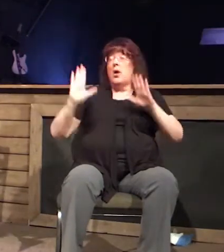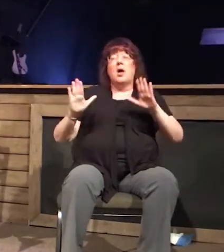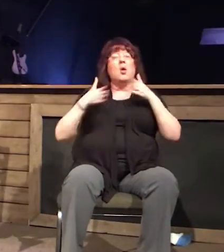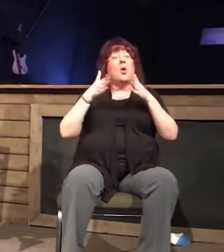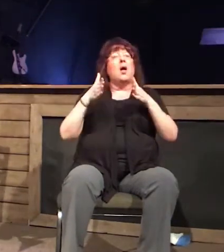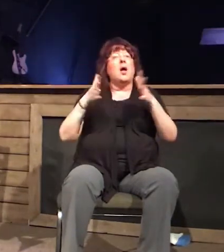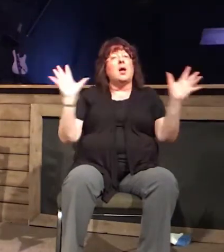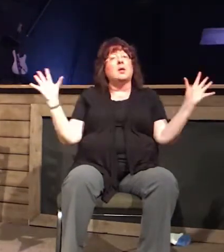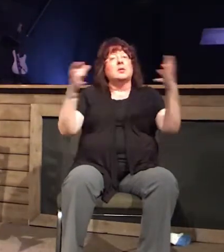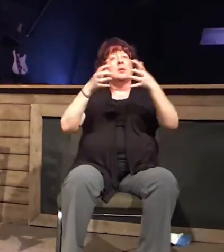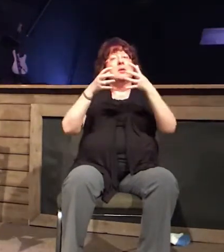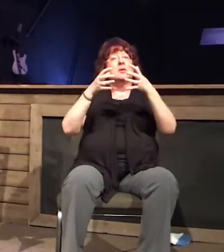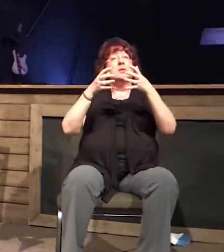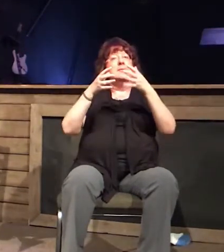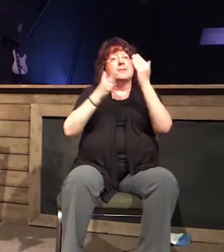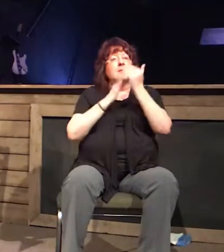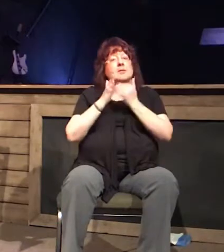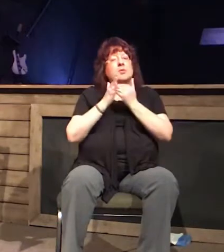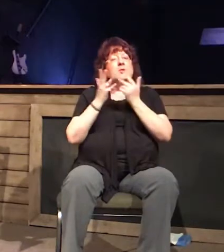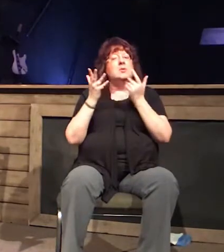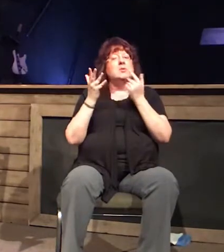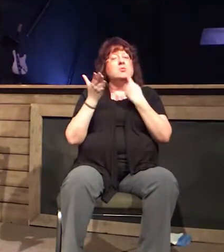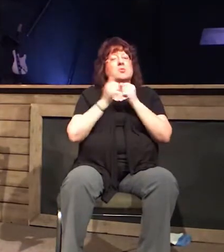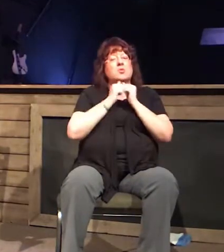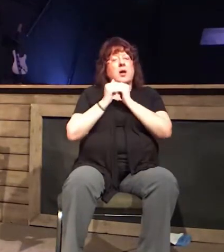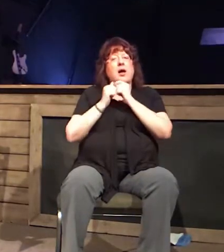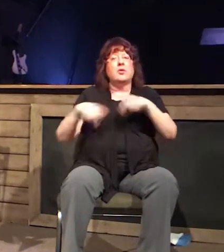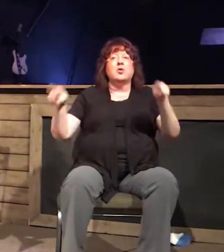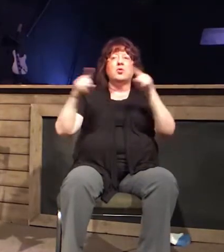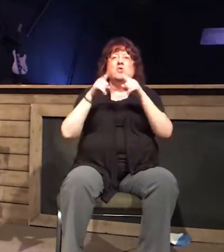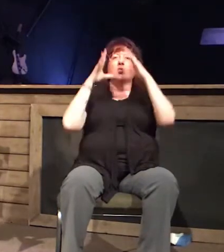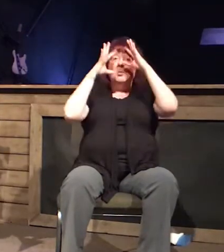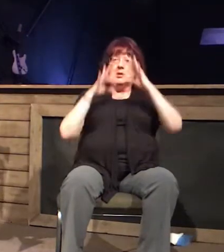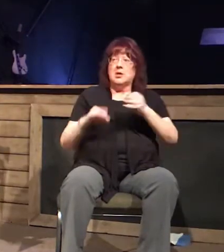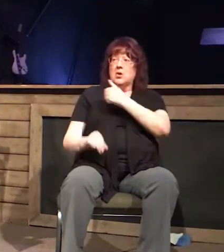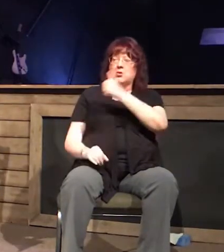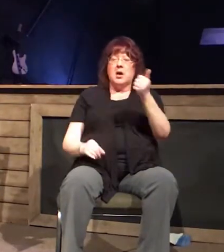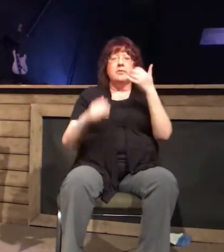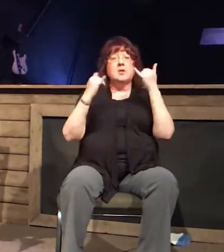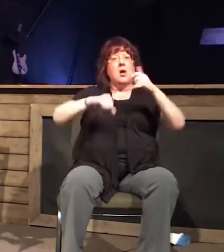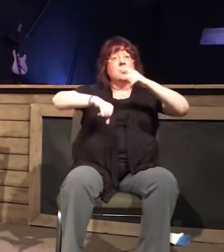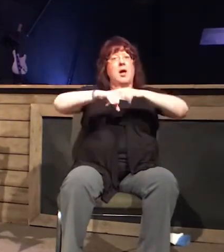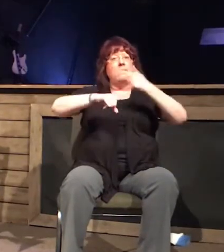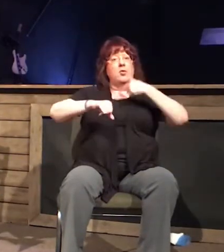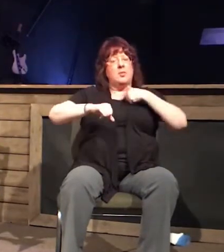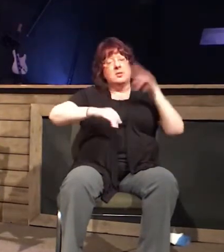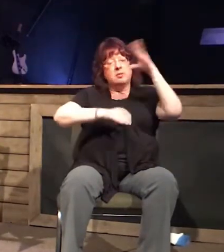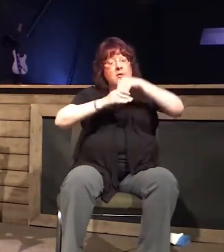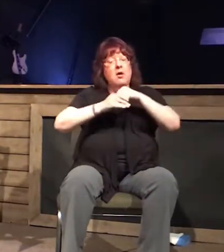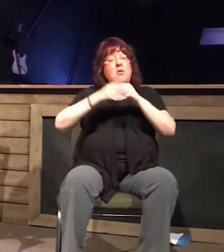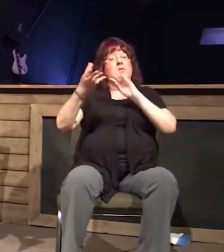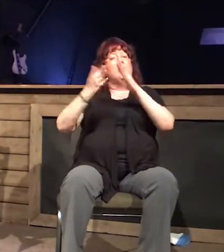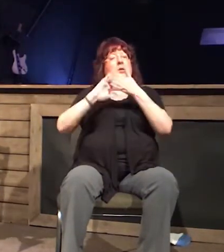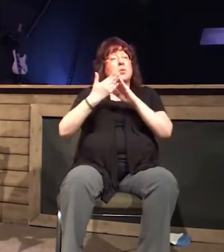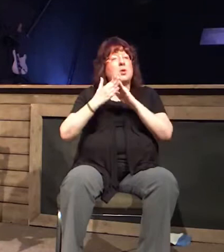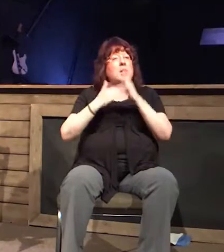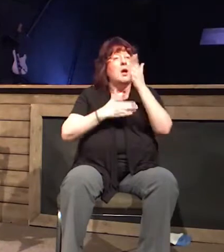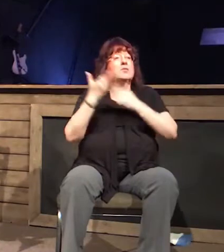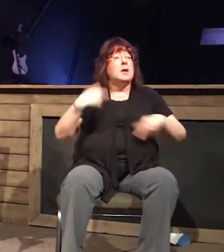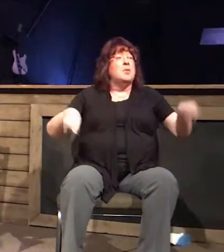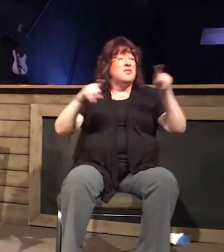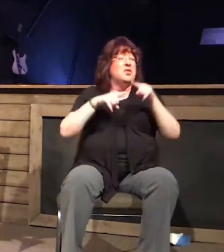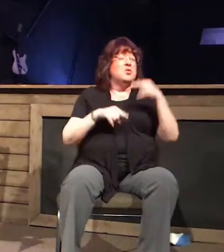can pull this entire series together is by you making the decision, now is the time for me to get into community. Or maybe some